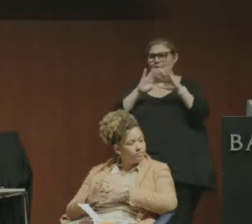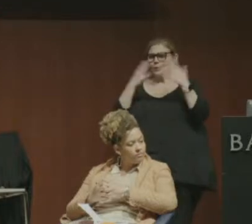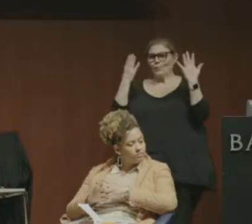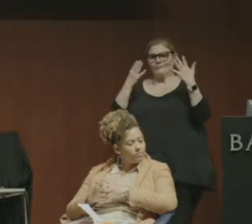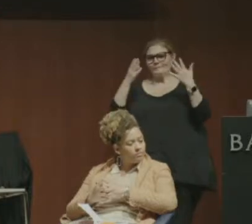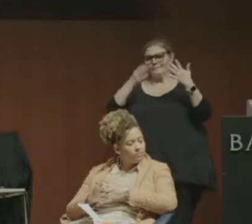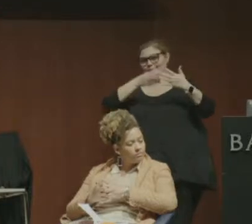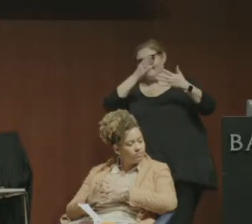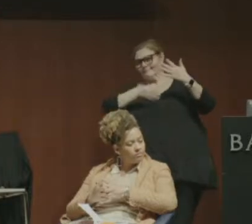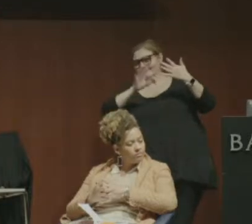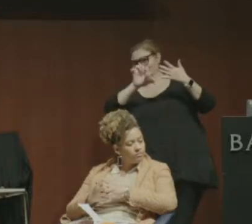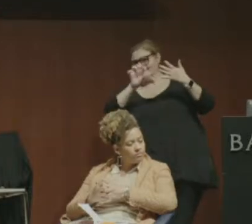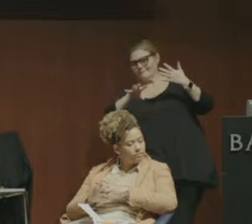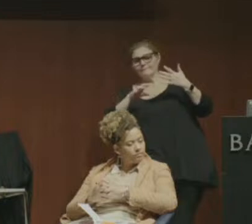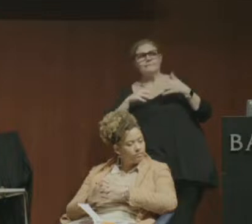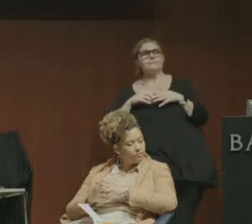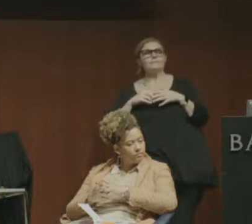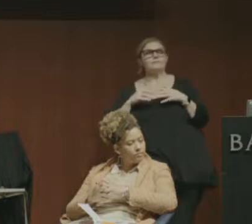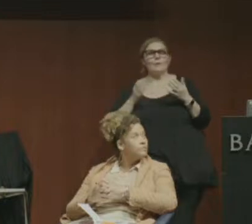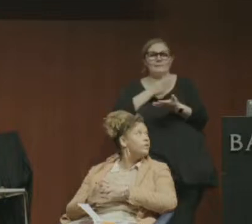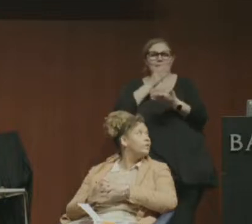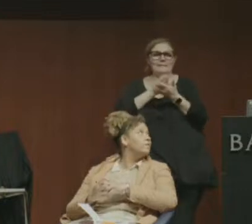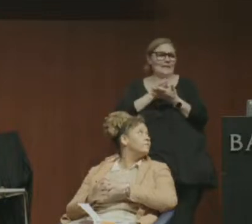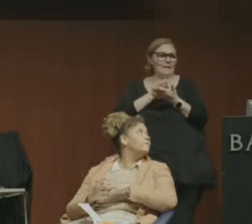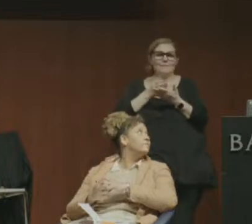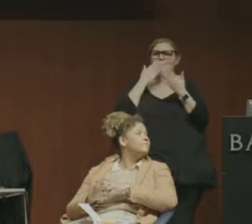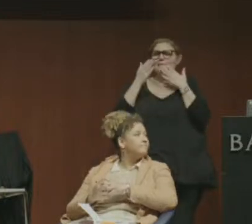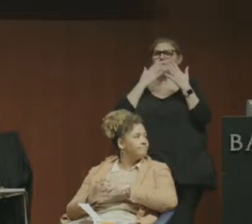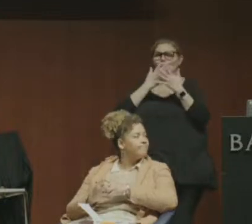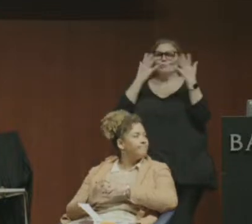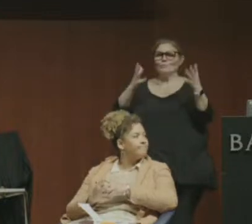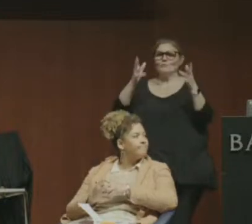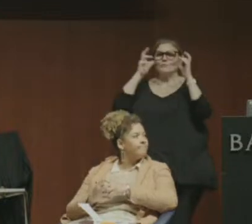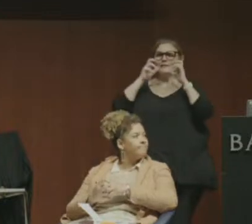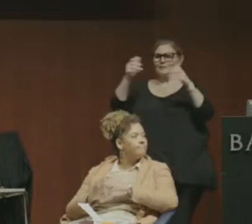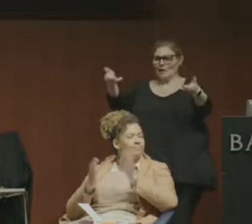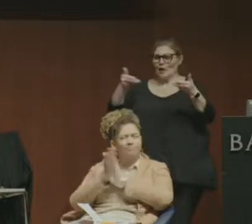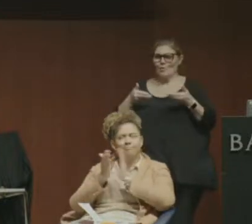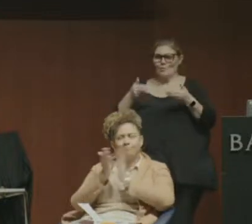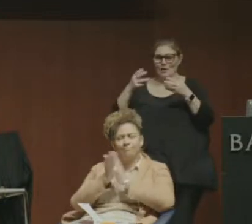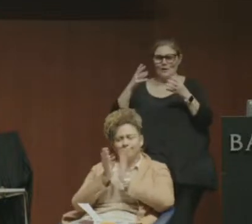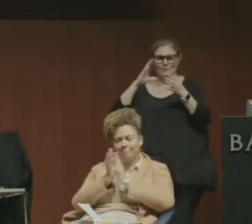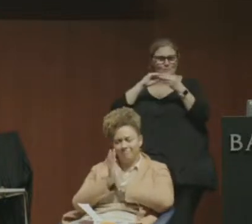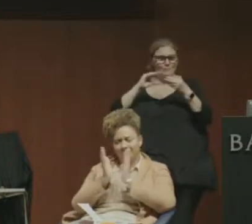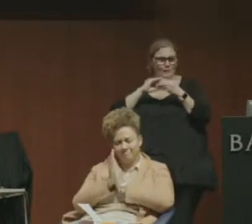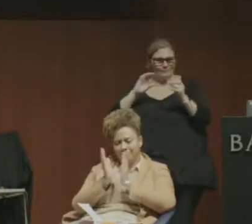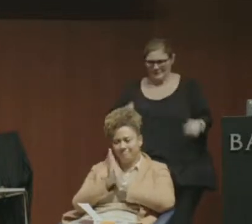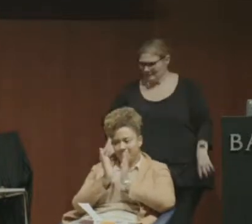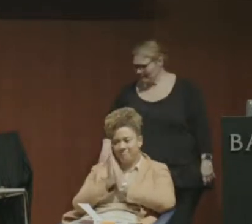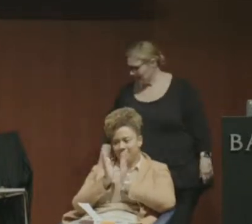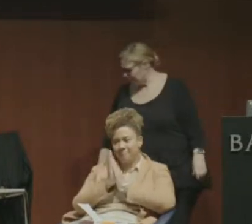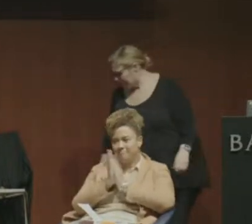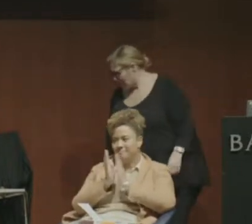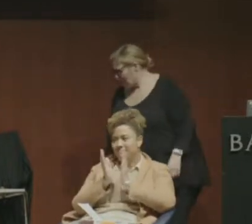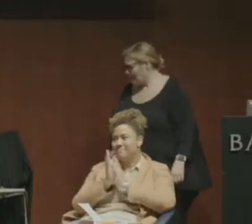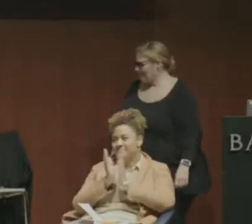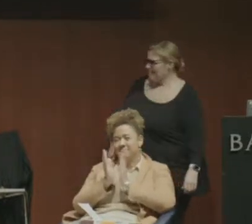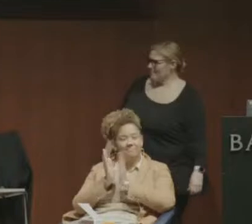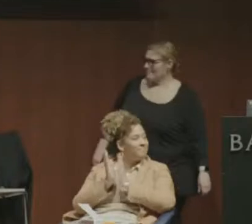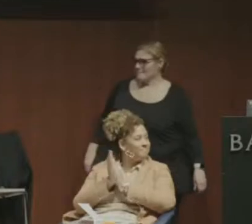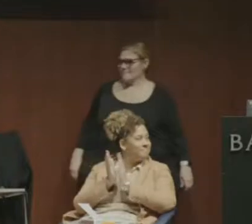open-ended. So I'm gonna stop there. Thank you so much for listening. I welcome your questions and conversations.